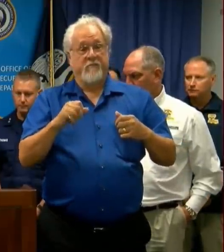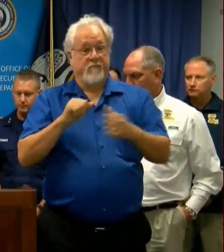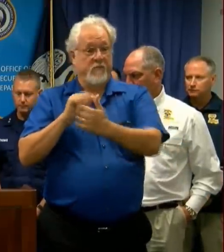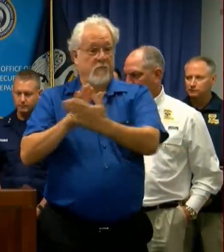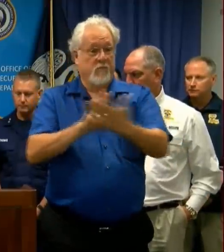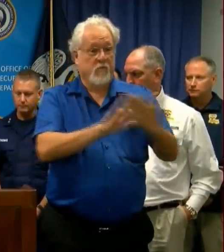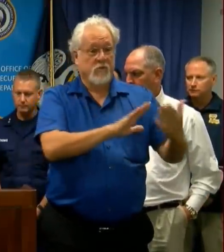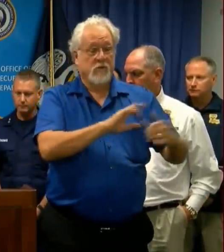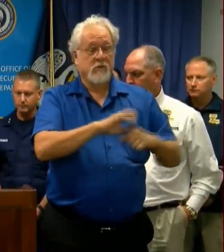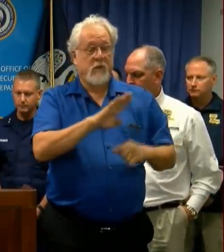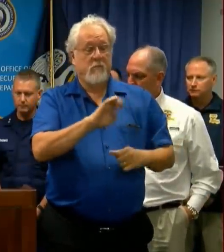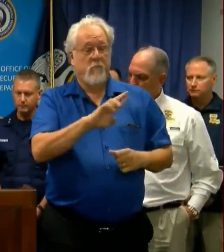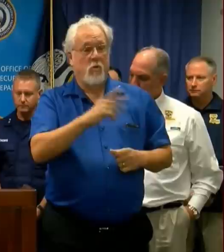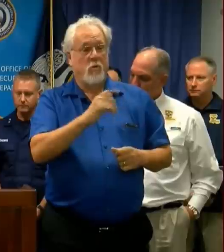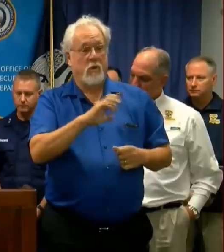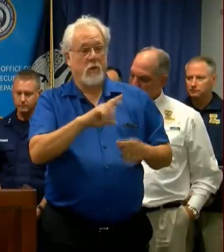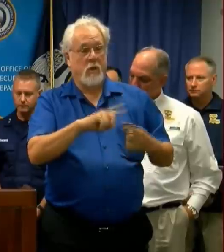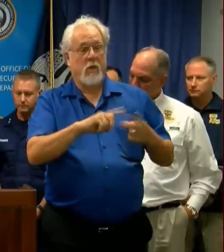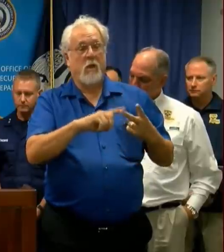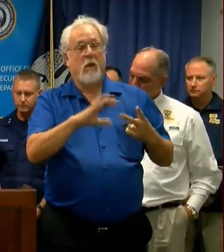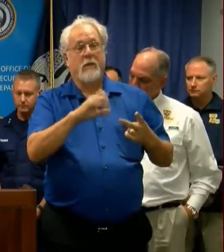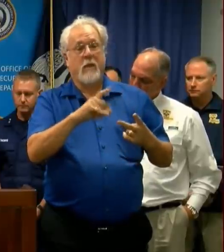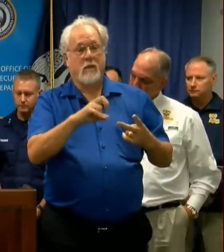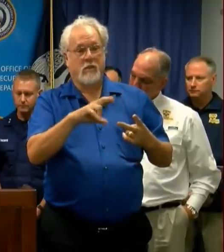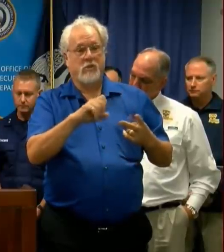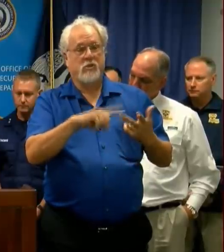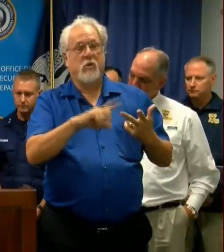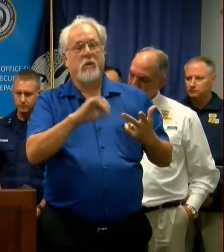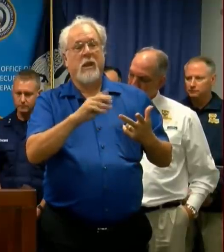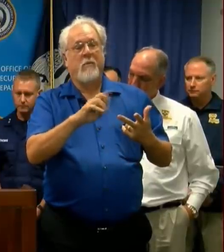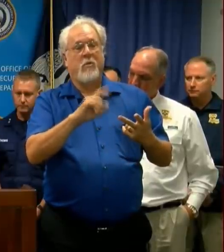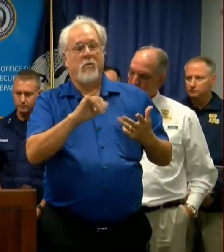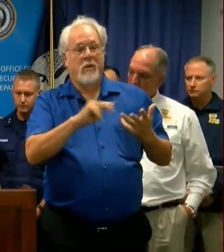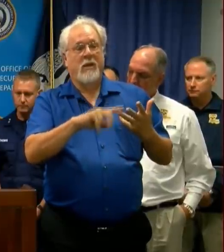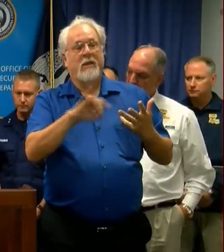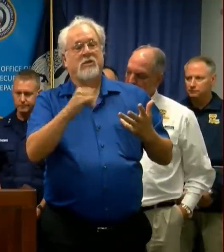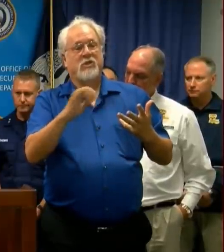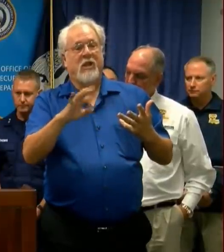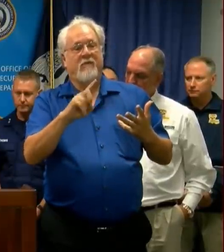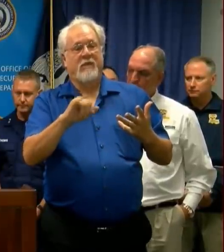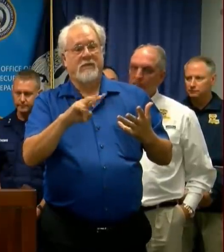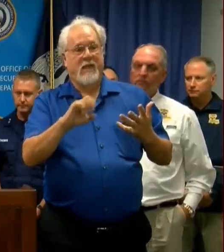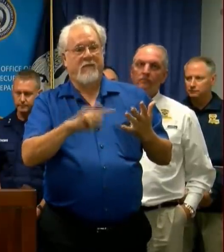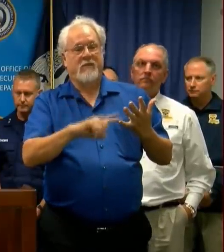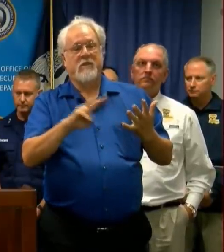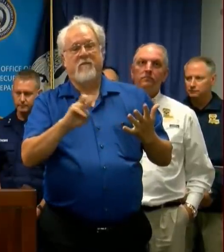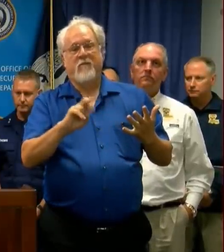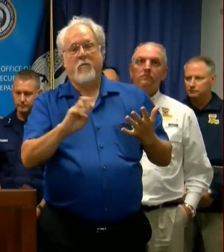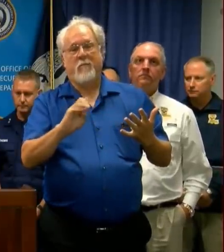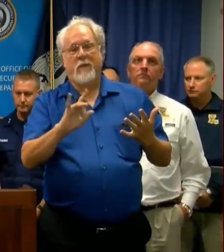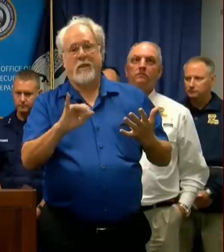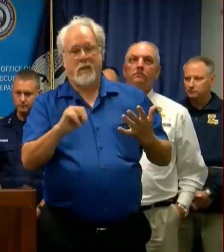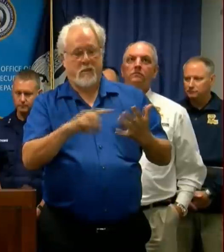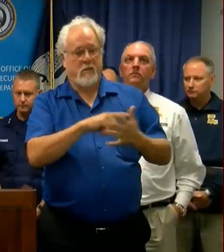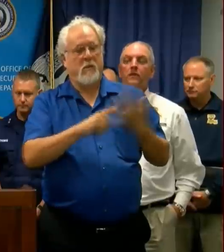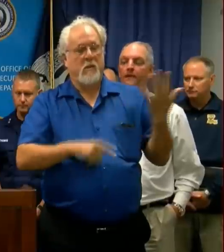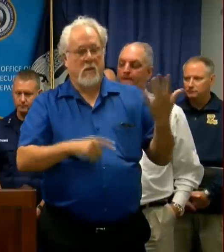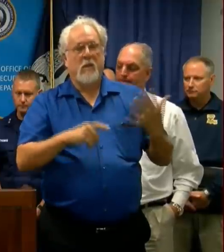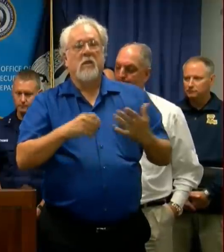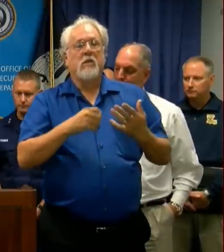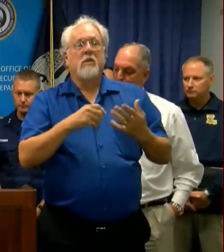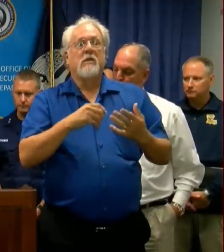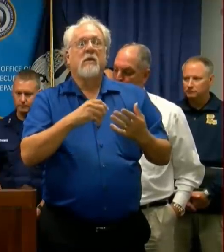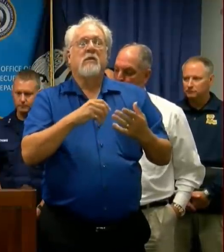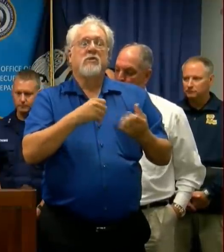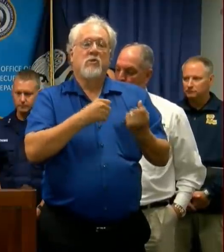in those parishes of Beauregard, Calcasieu, Cameron, Jefferson, Davis, and Vermilion, as well as the state of Louisiana supporting the state and local